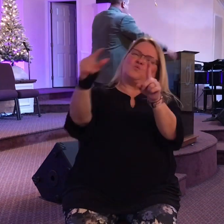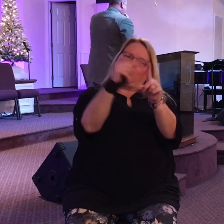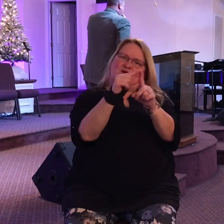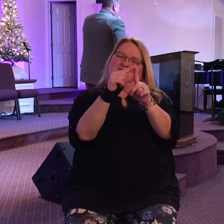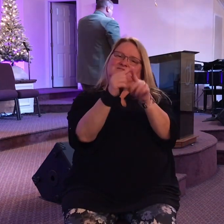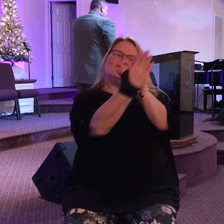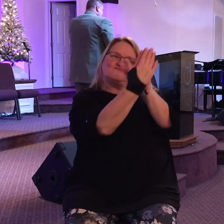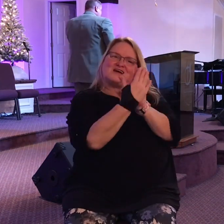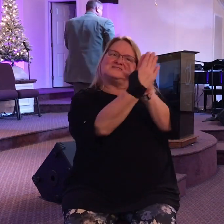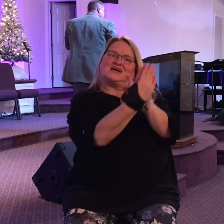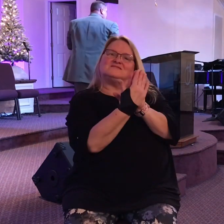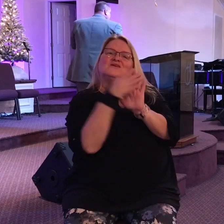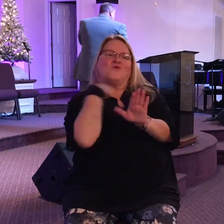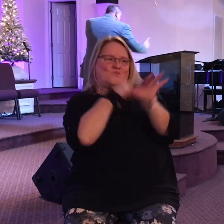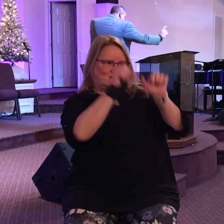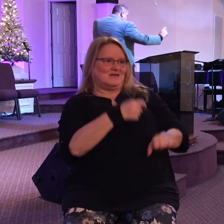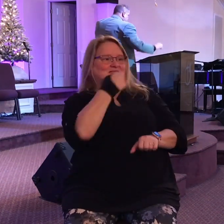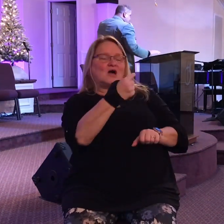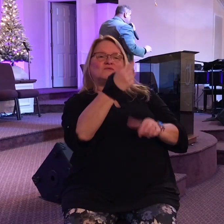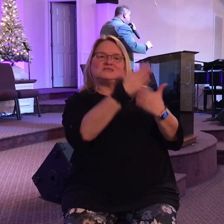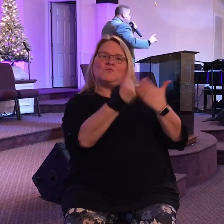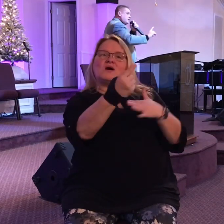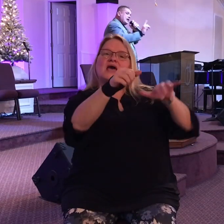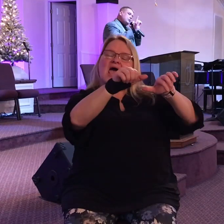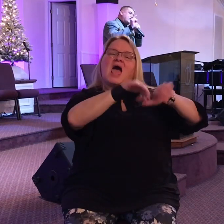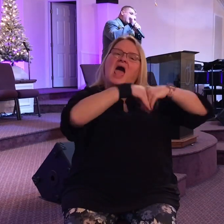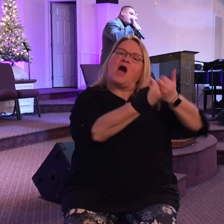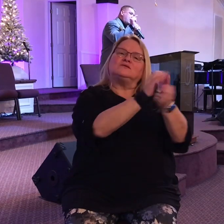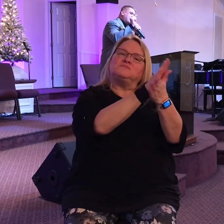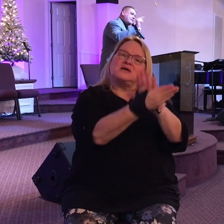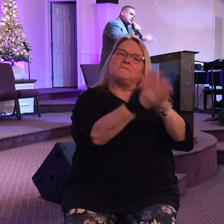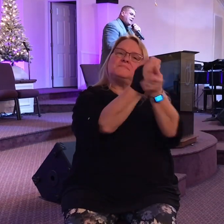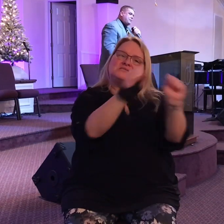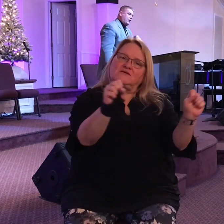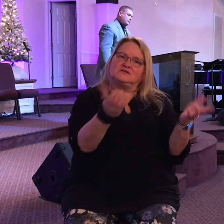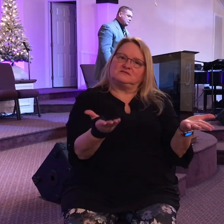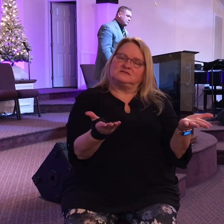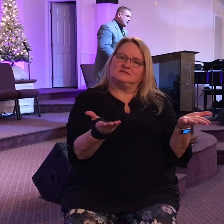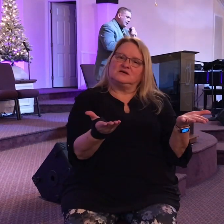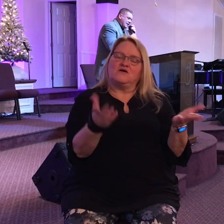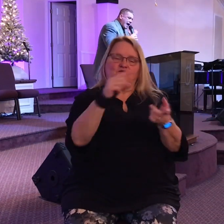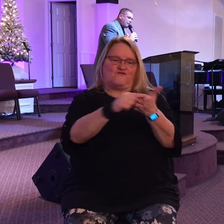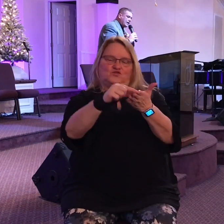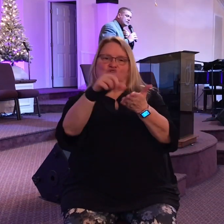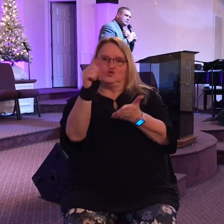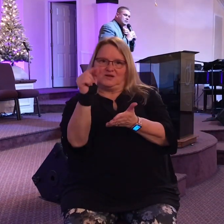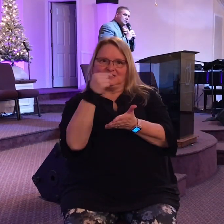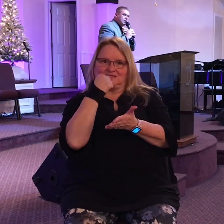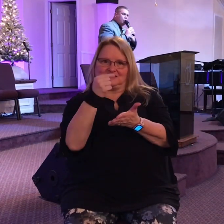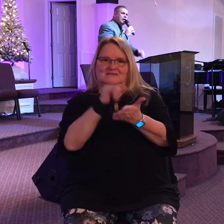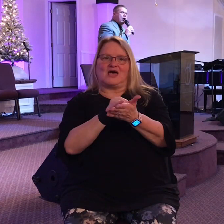tell somebody how they can be saved. Amen. And verse 20 tells you that you are now on heaven's payroll. Amen. Now